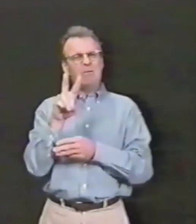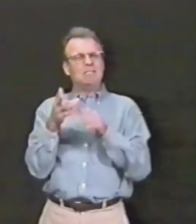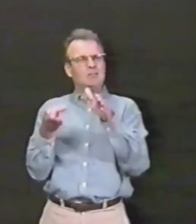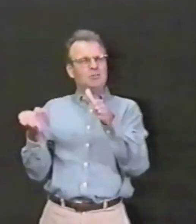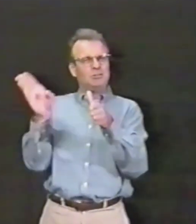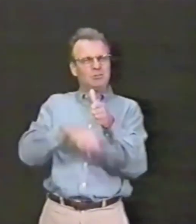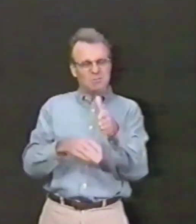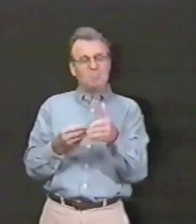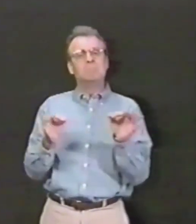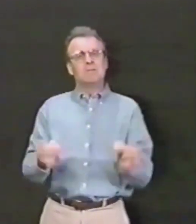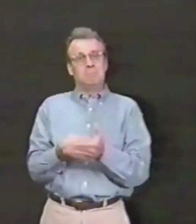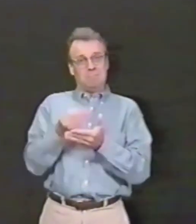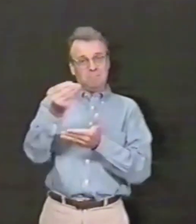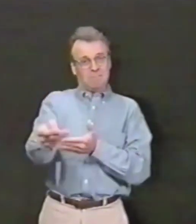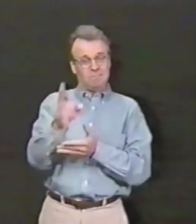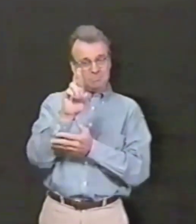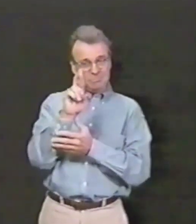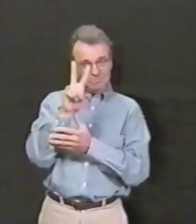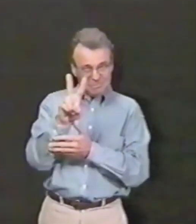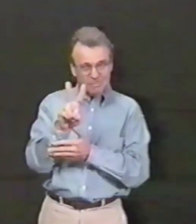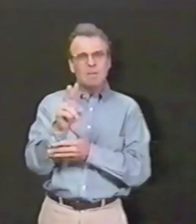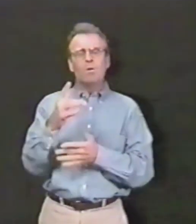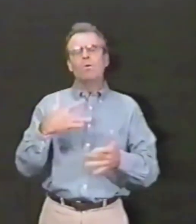keep flying to visit all of them.